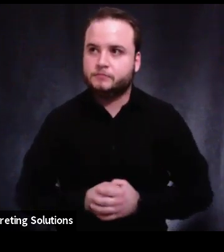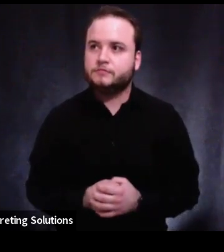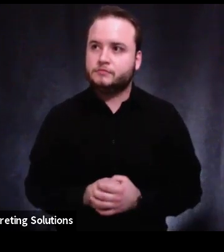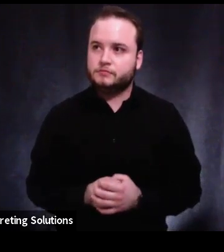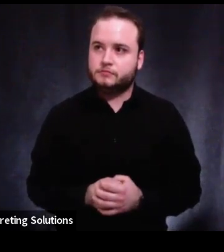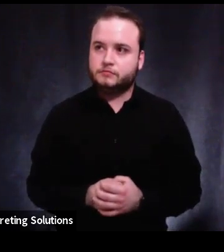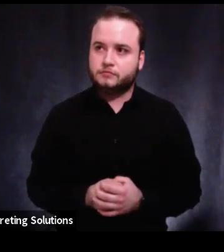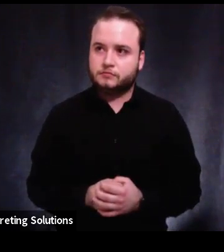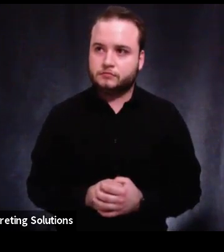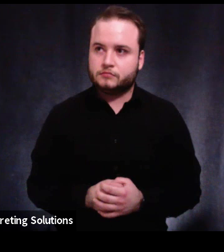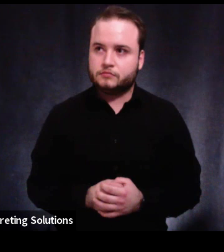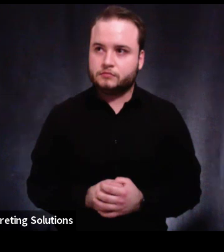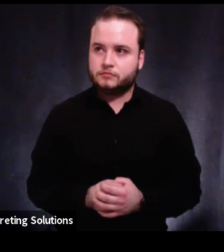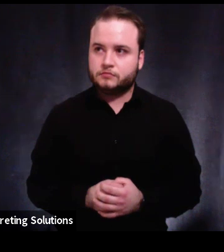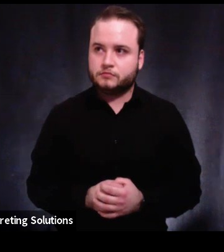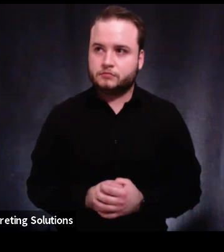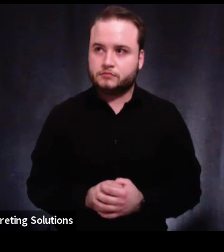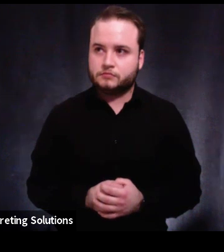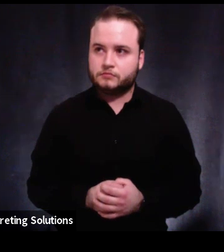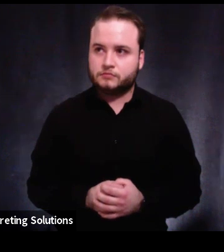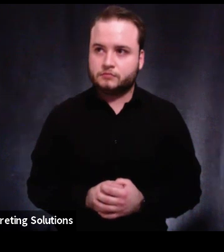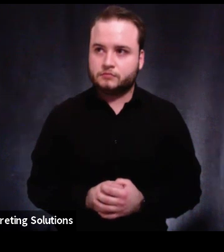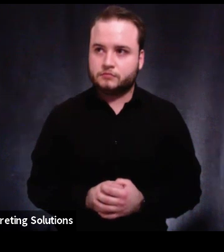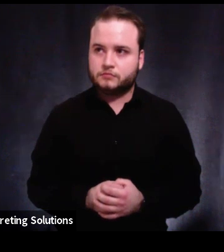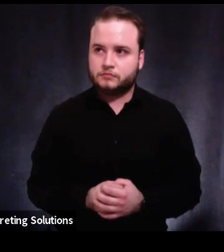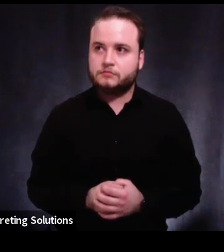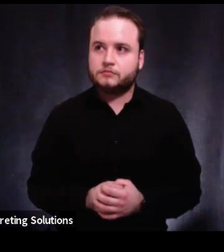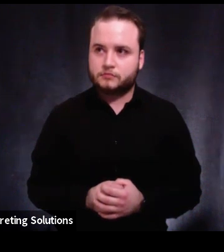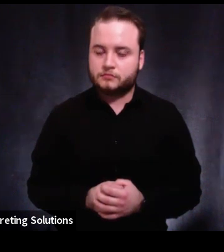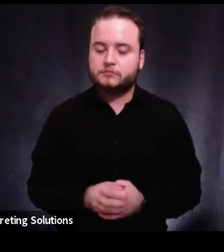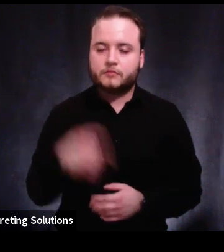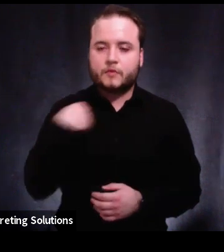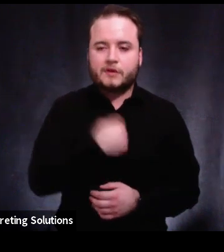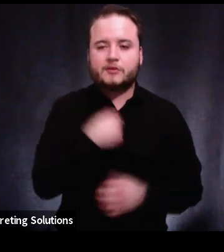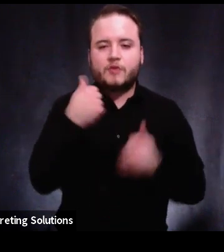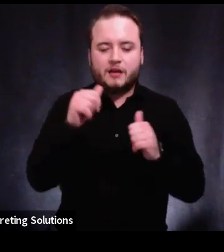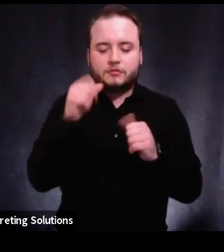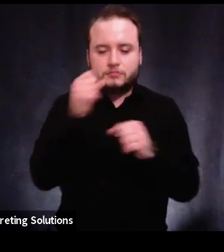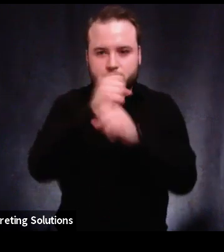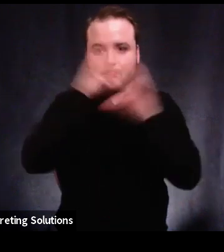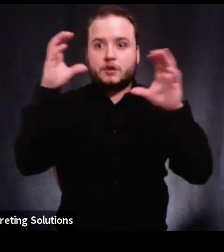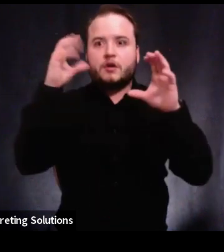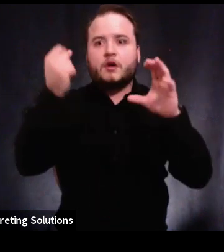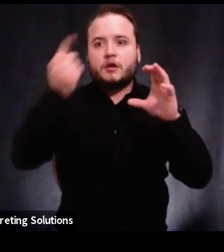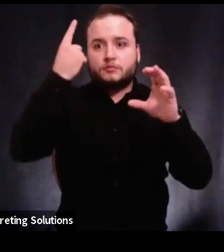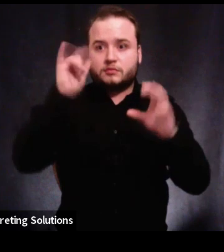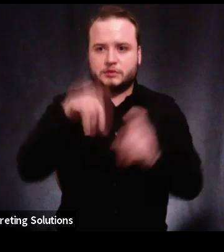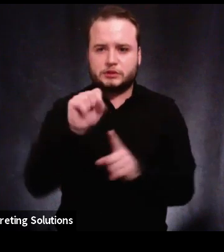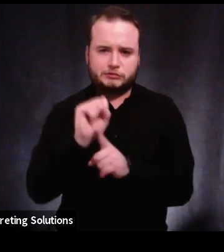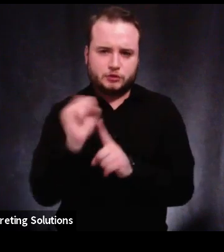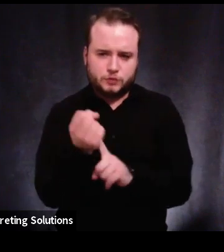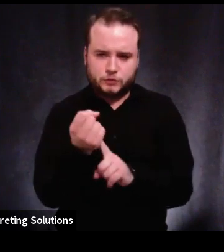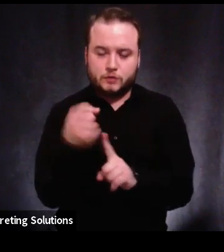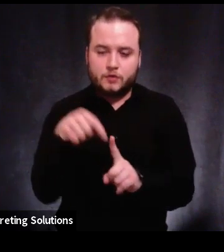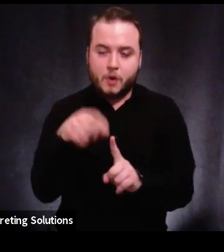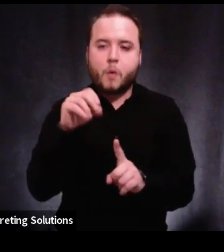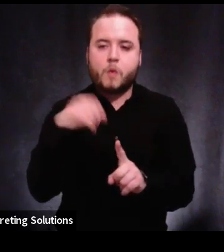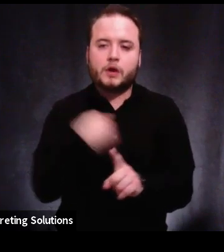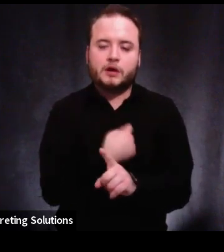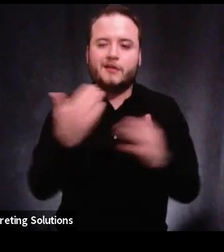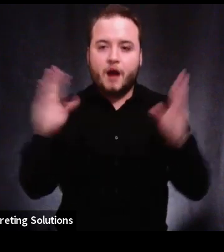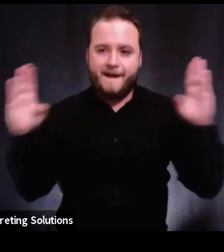are covering that period. So more than 365 days or so.